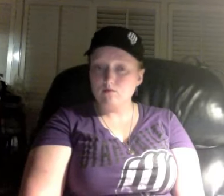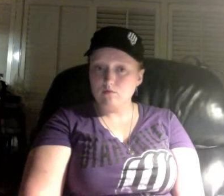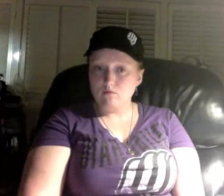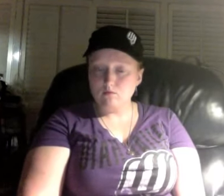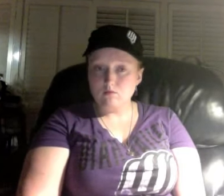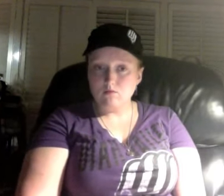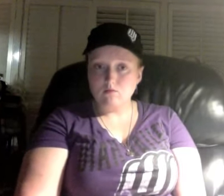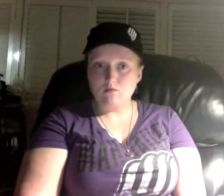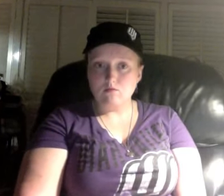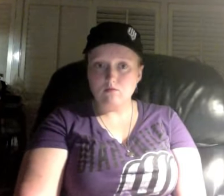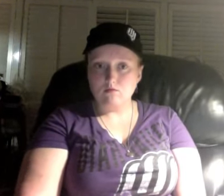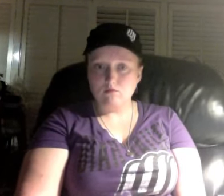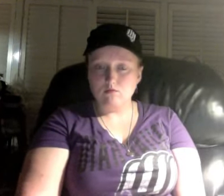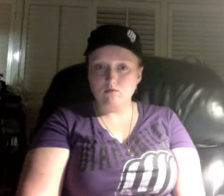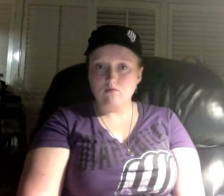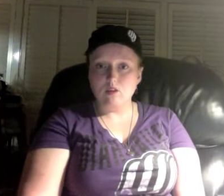AD, things of that sort.